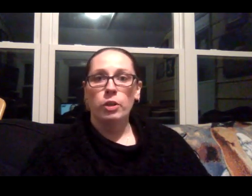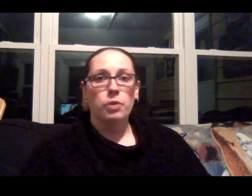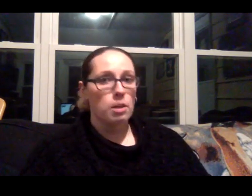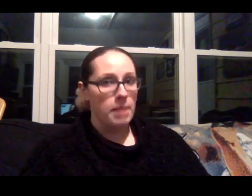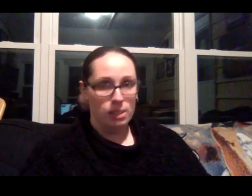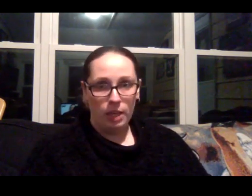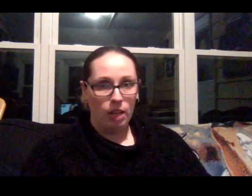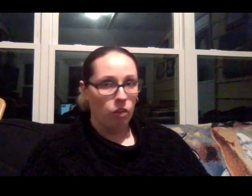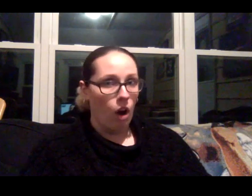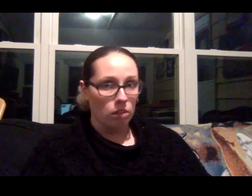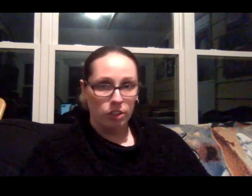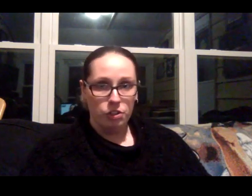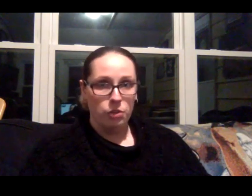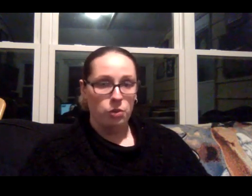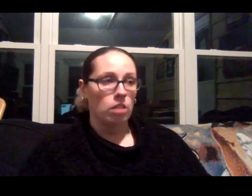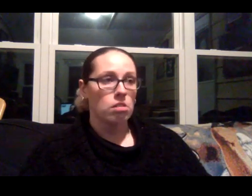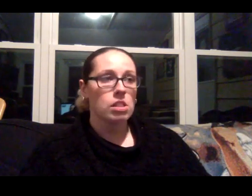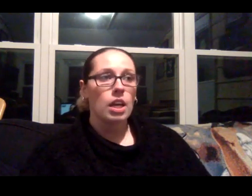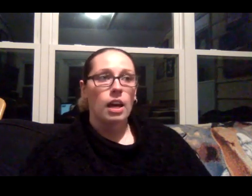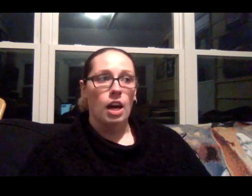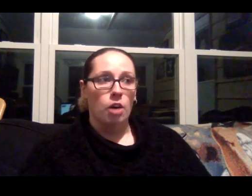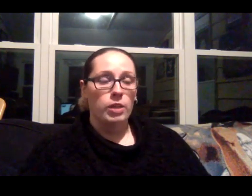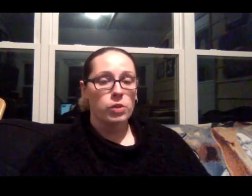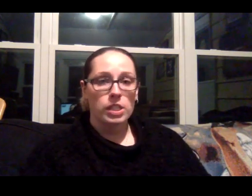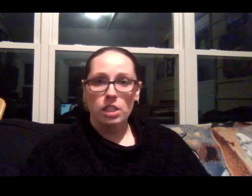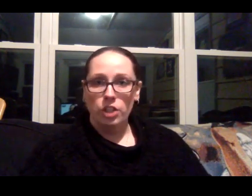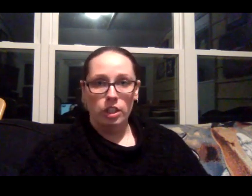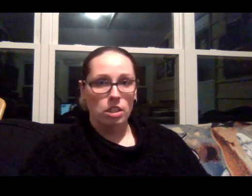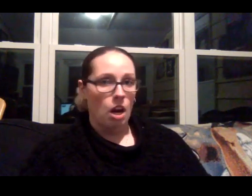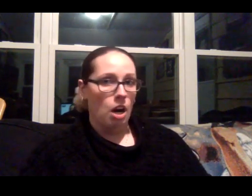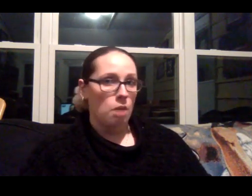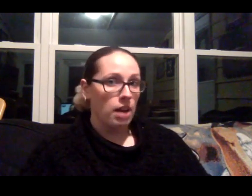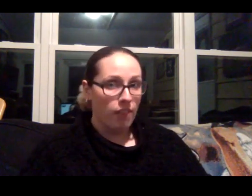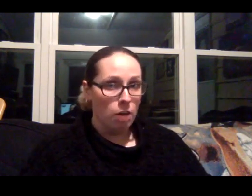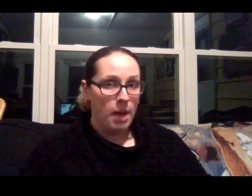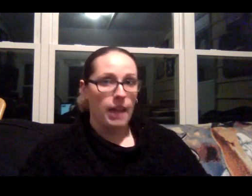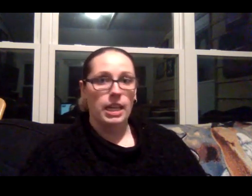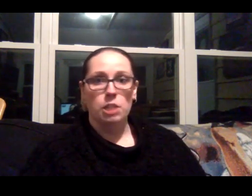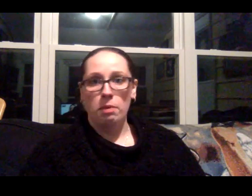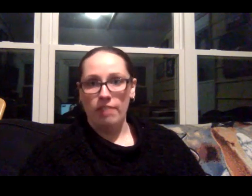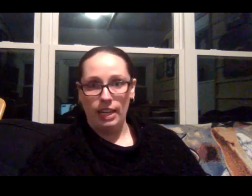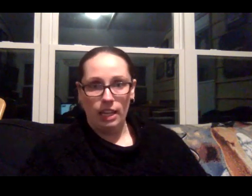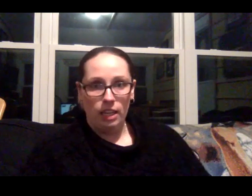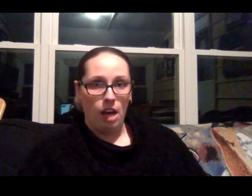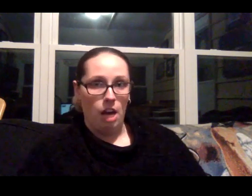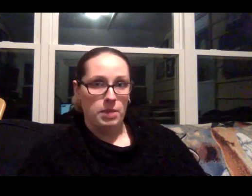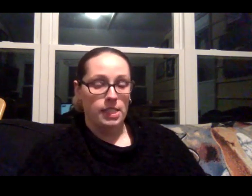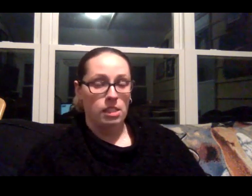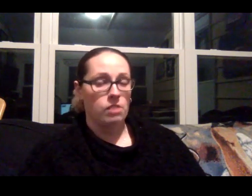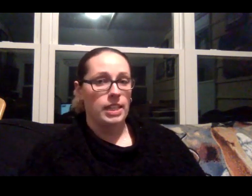we're doing the best that we can for all of our students. Resource teachers are modifying packets, providing